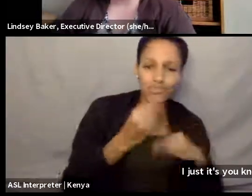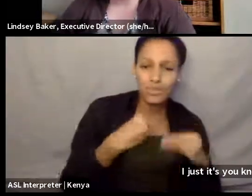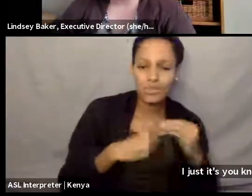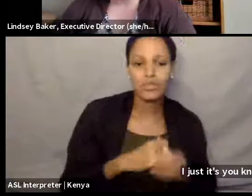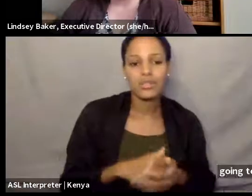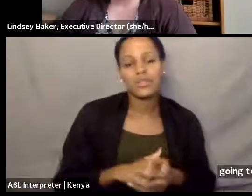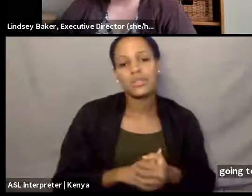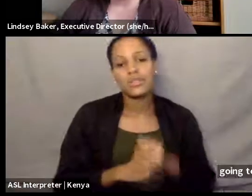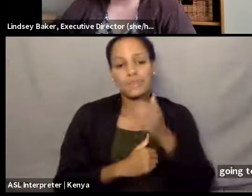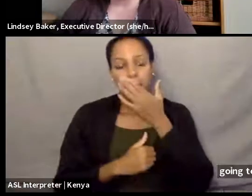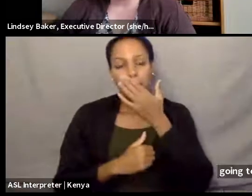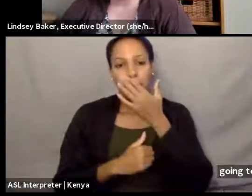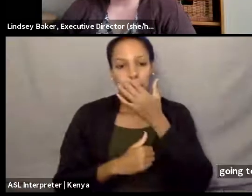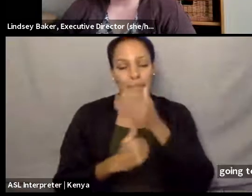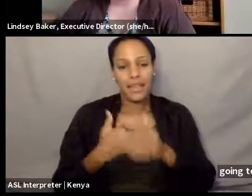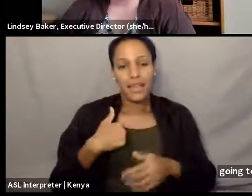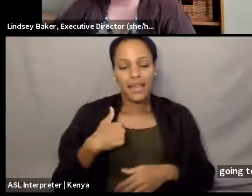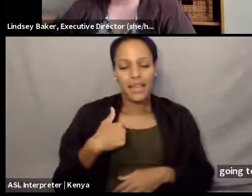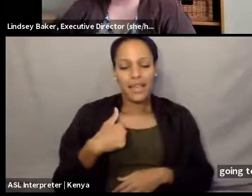And